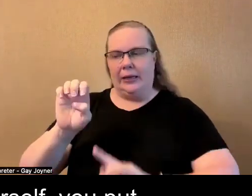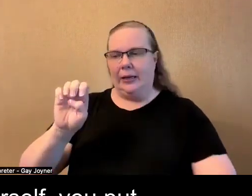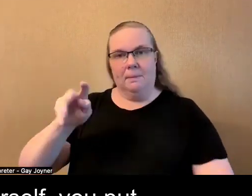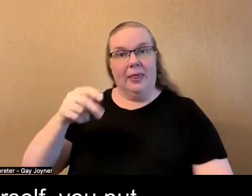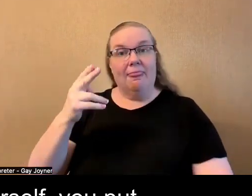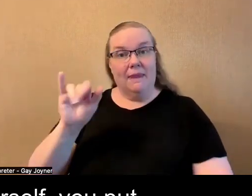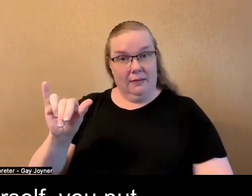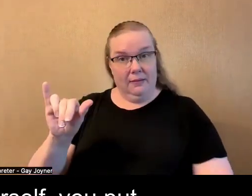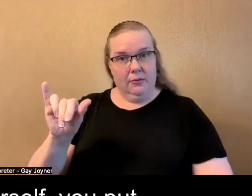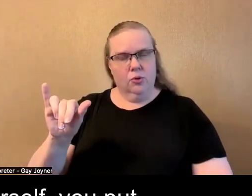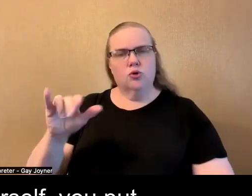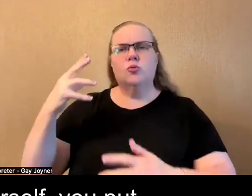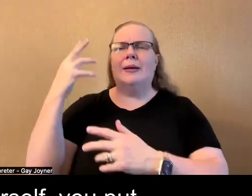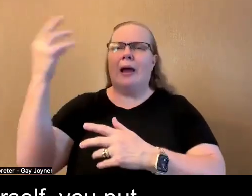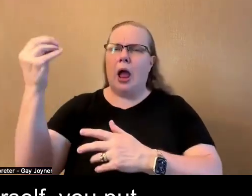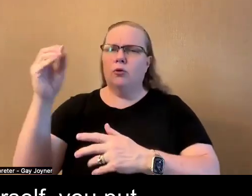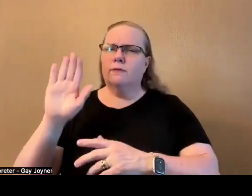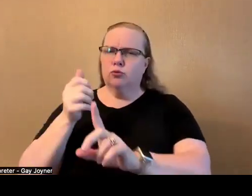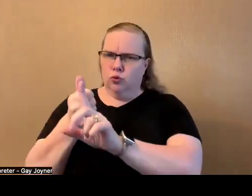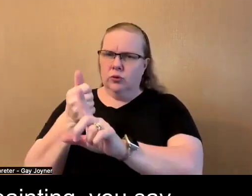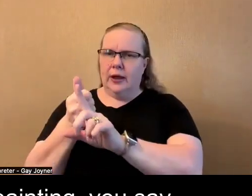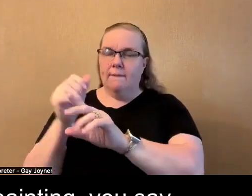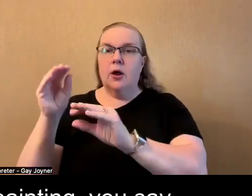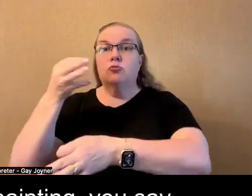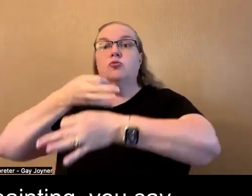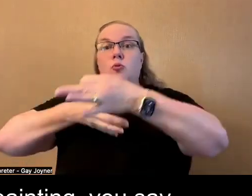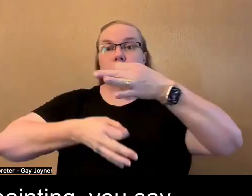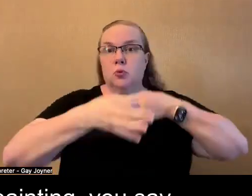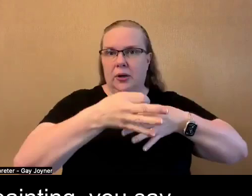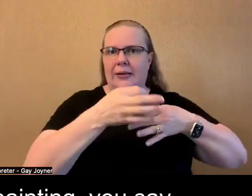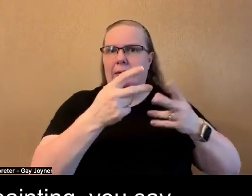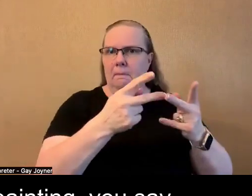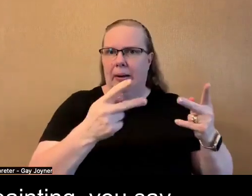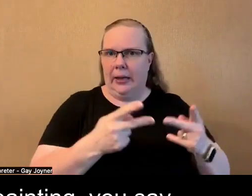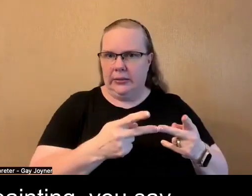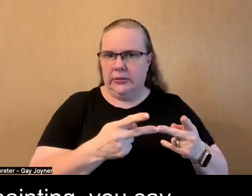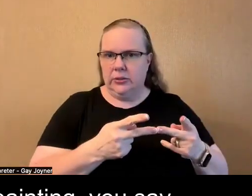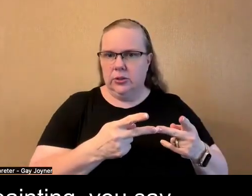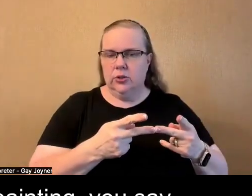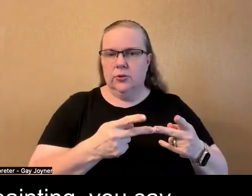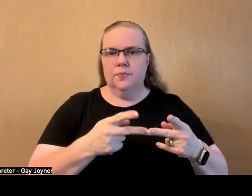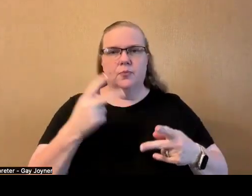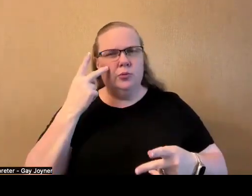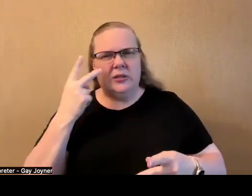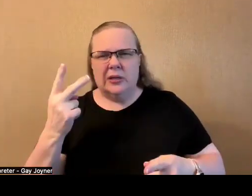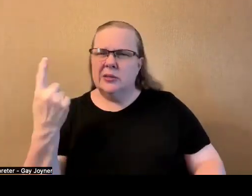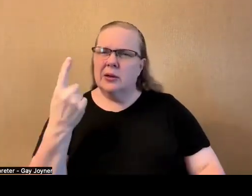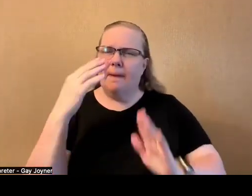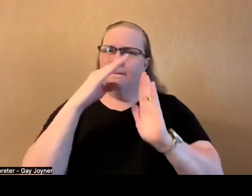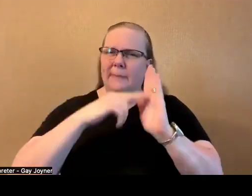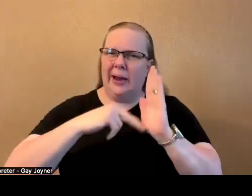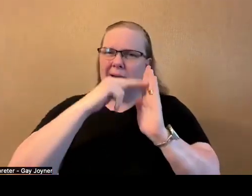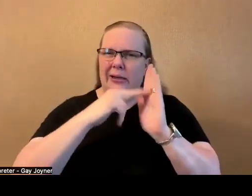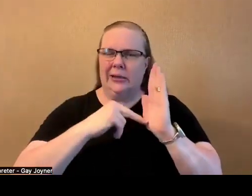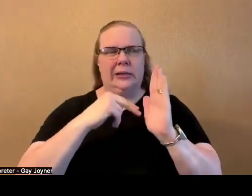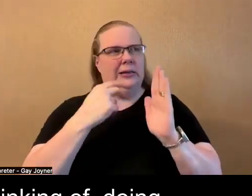of yourself, you put yourself in somebody else's place. I mean, you look at a painting, you say, well, I wonder what the heck that means.